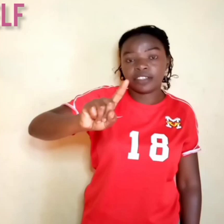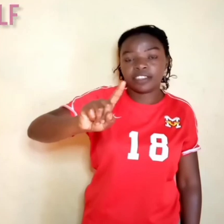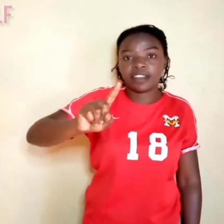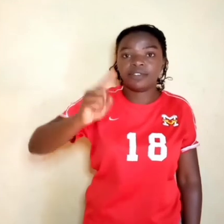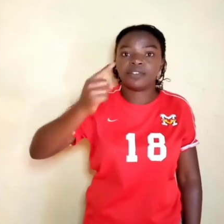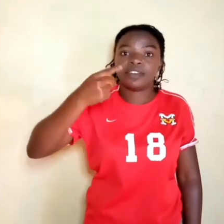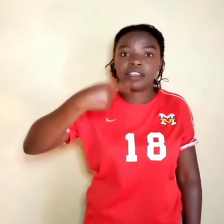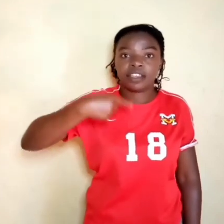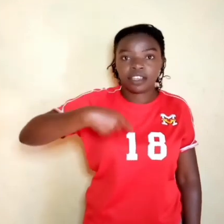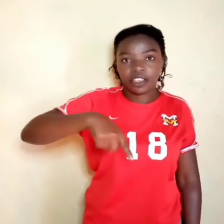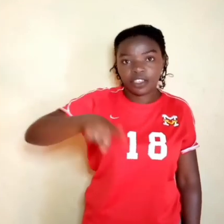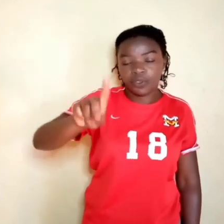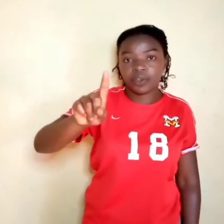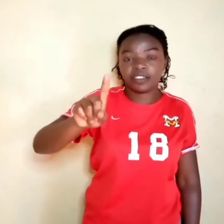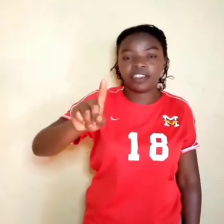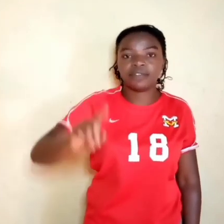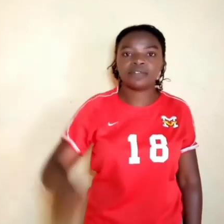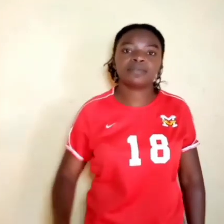yourself, yourself.